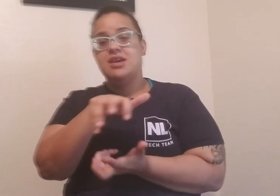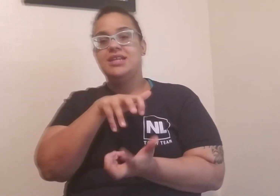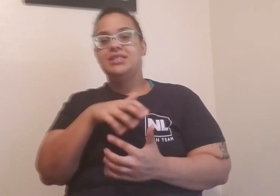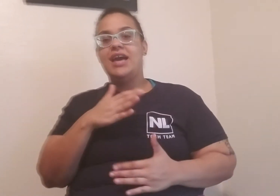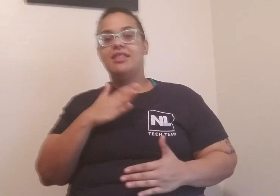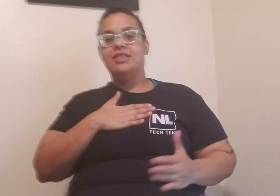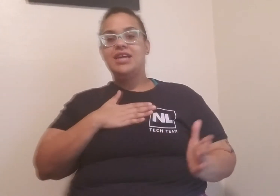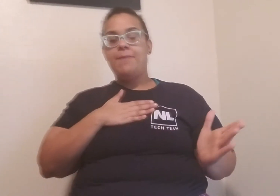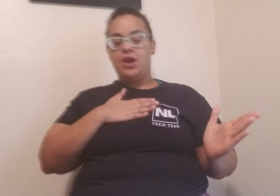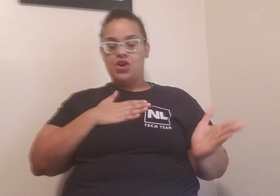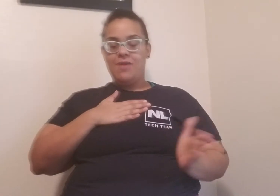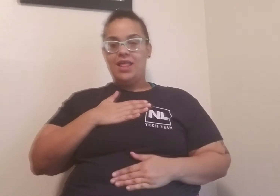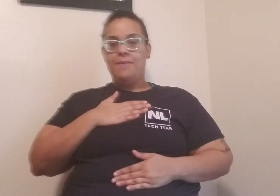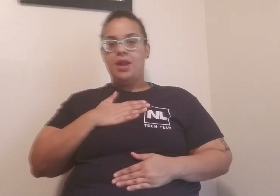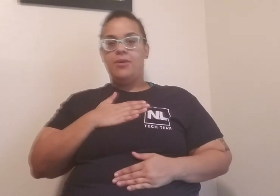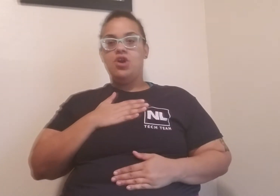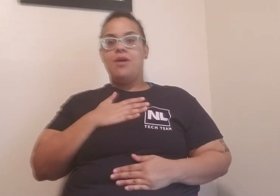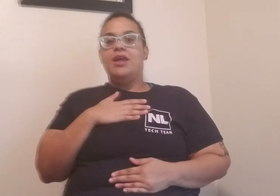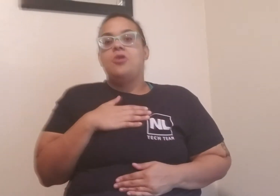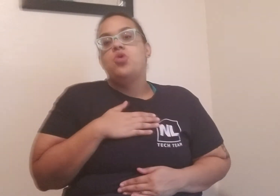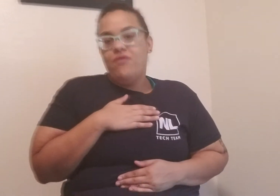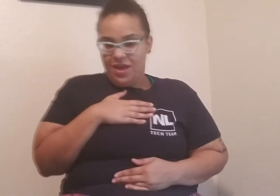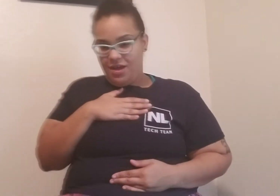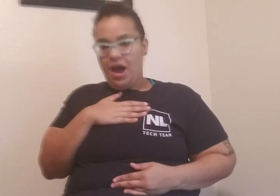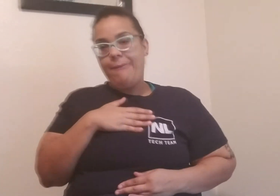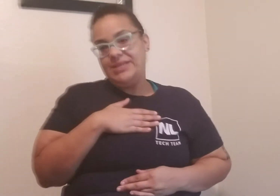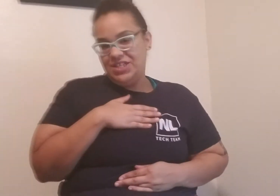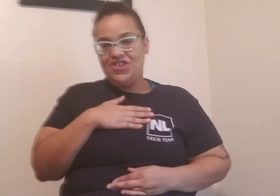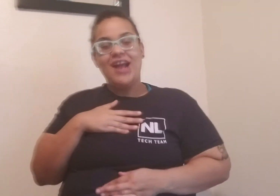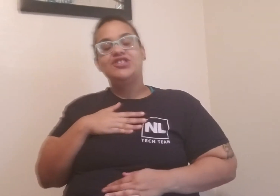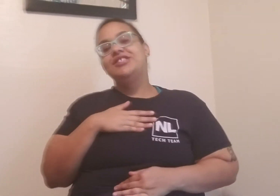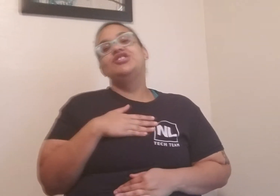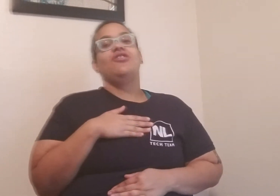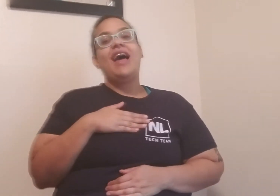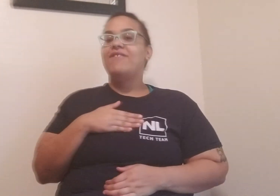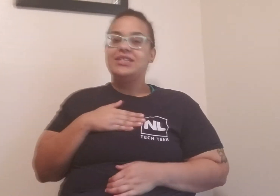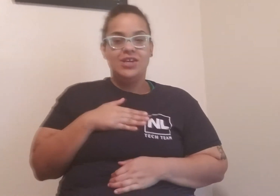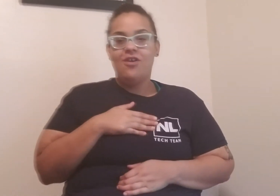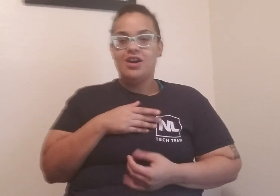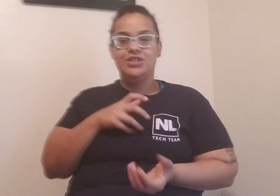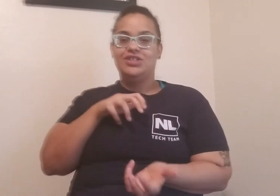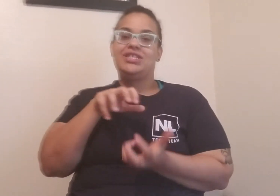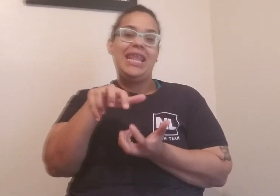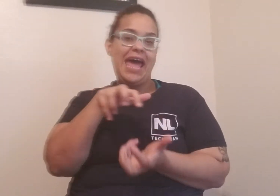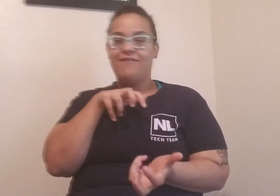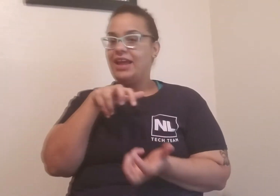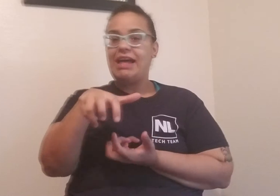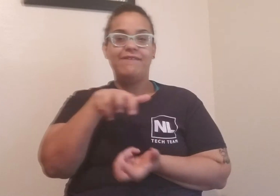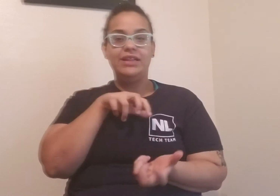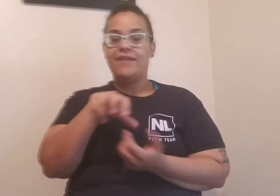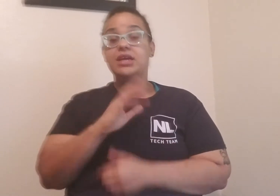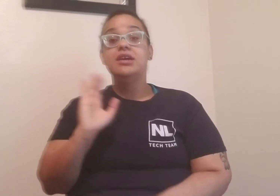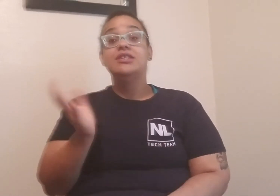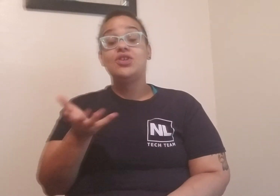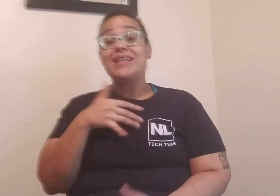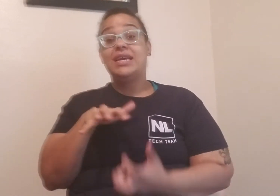It's like the top part of your body and the bottom part of your body are moving opposite directions because you're laughing so hard. So it's just laughing. So that's like a